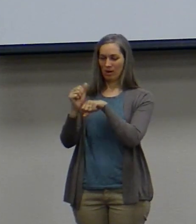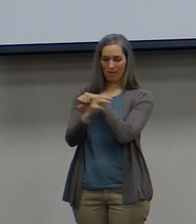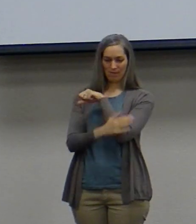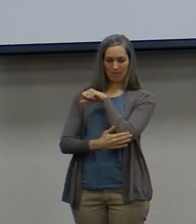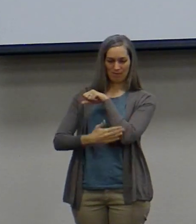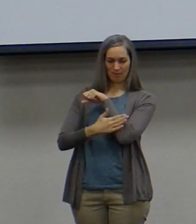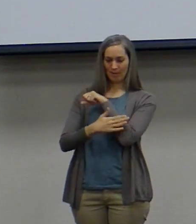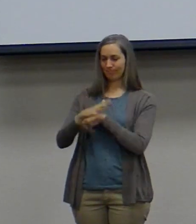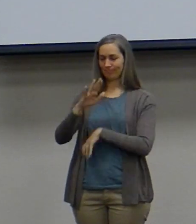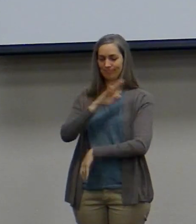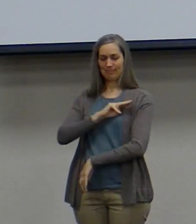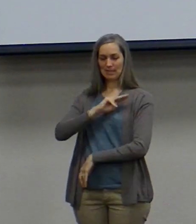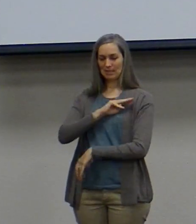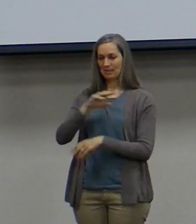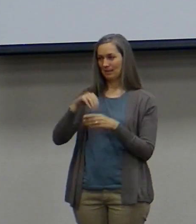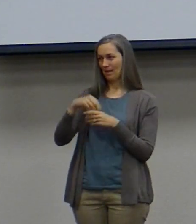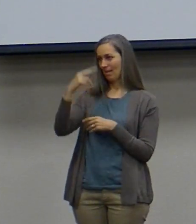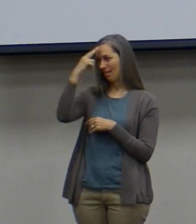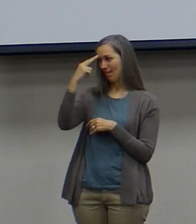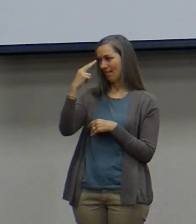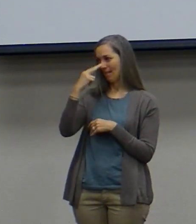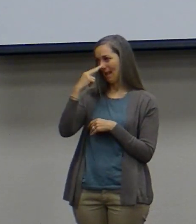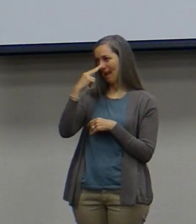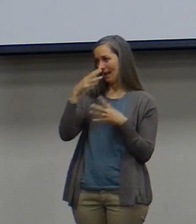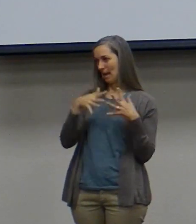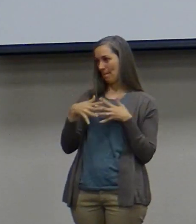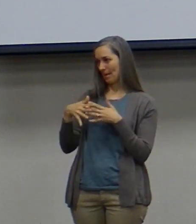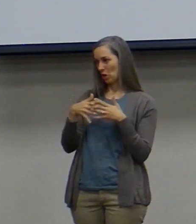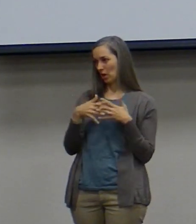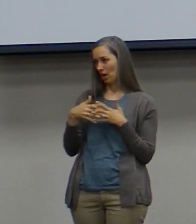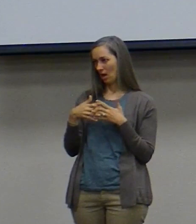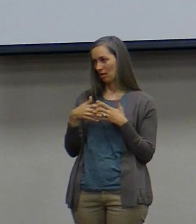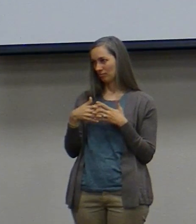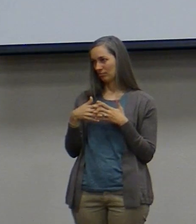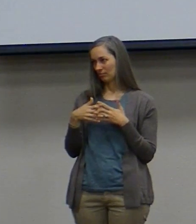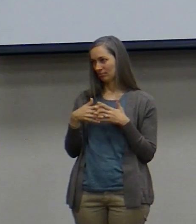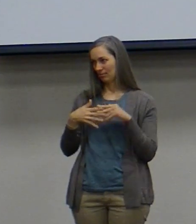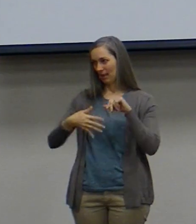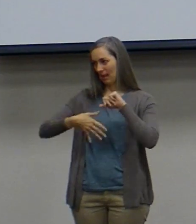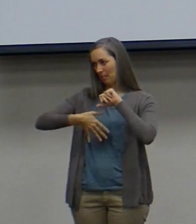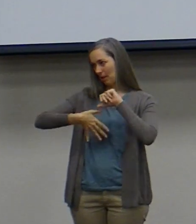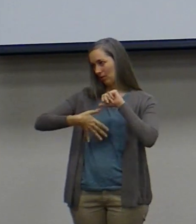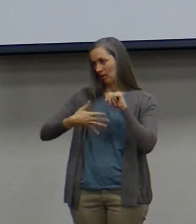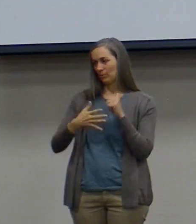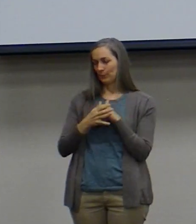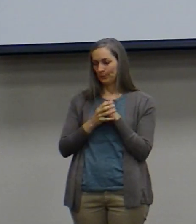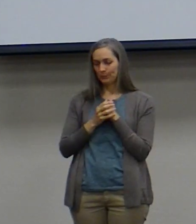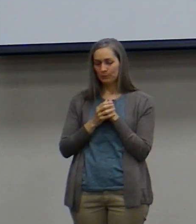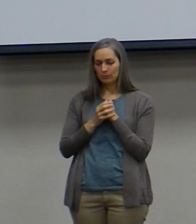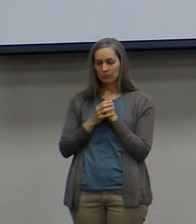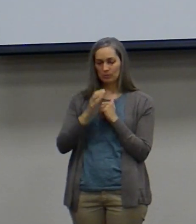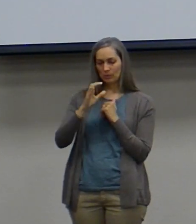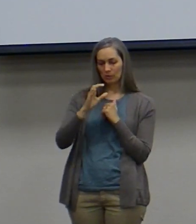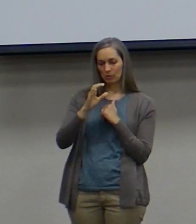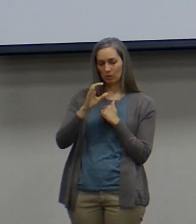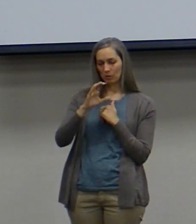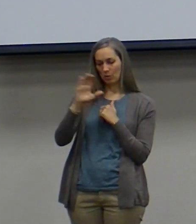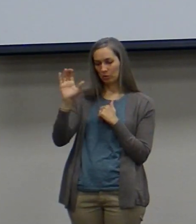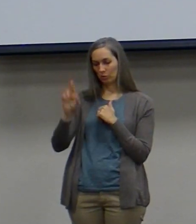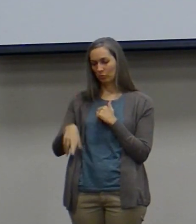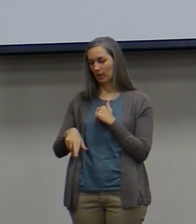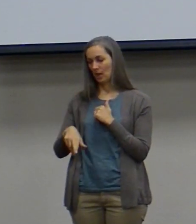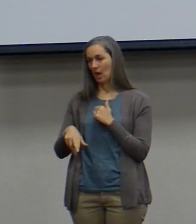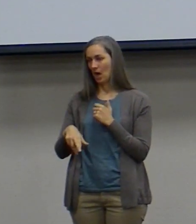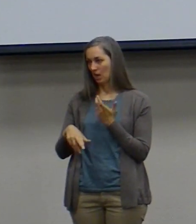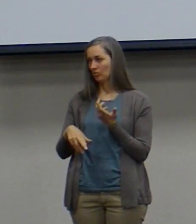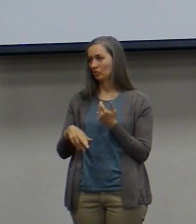different schools. I'm excited to see another one started in El Salvador. That's great work. Costa Rica. It's